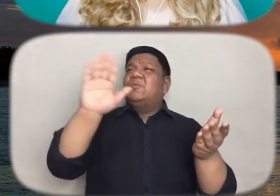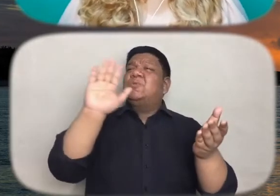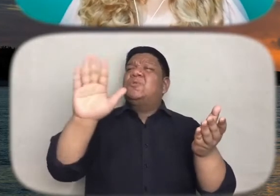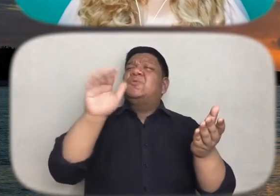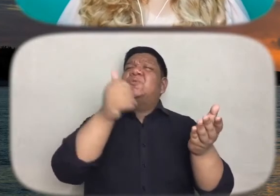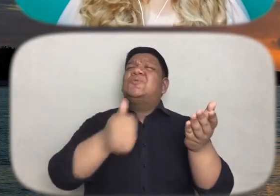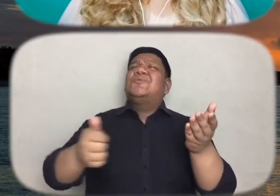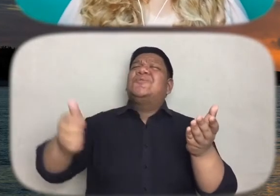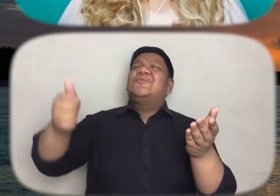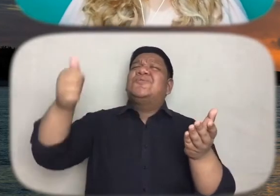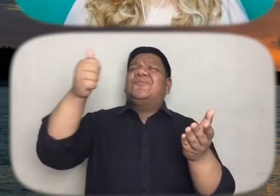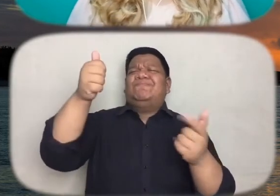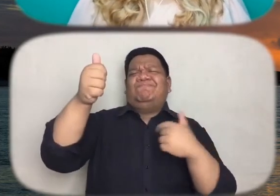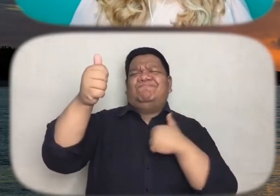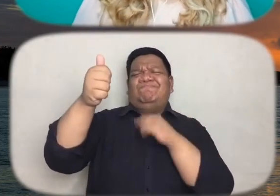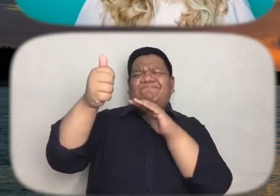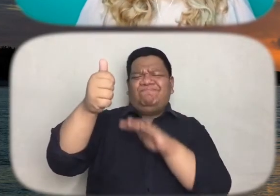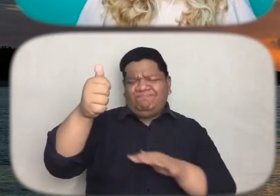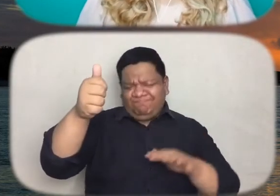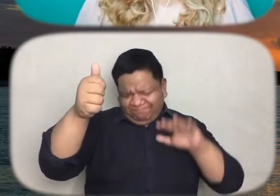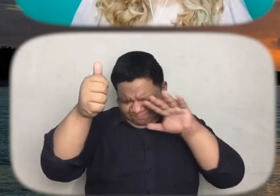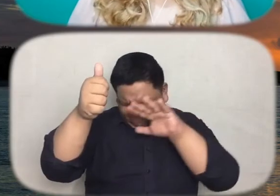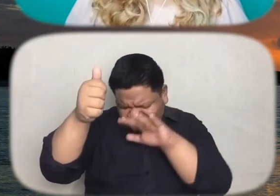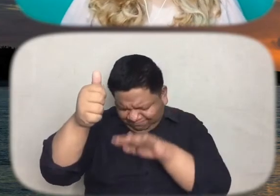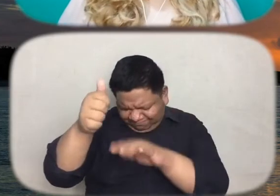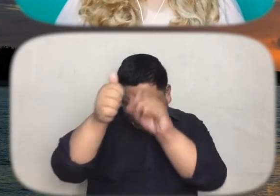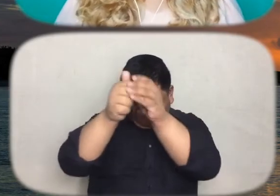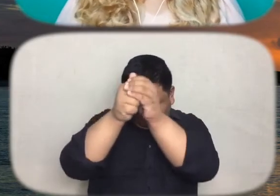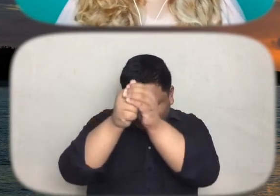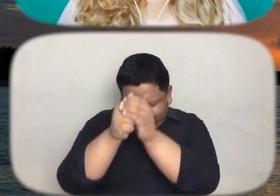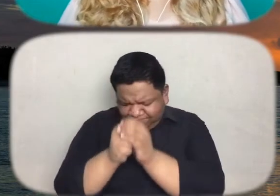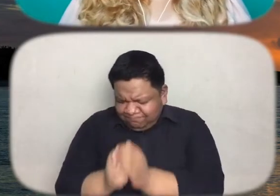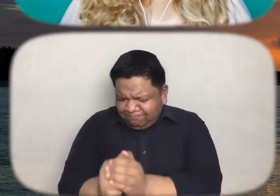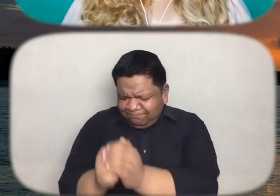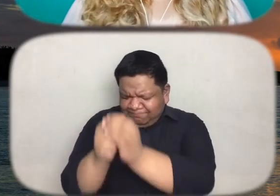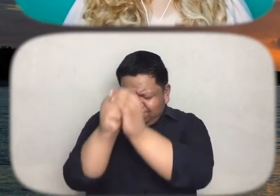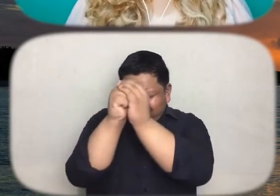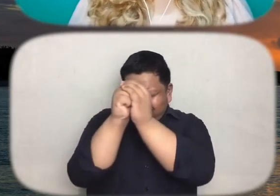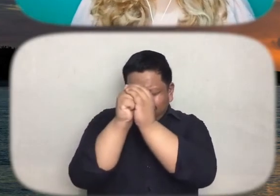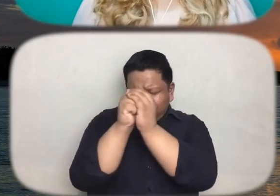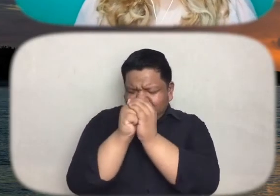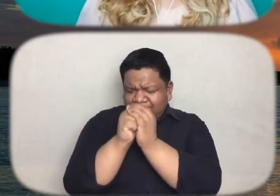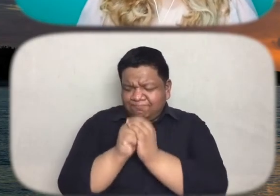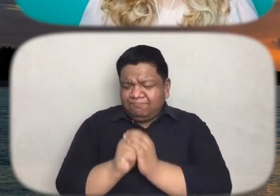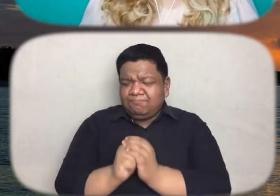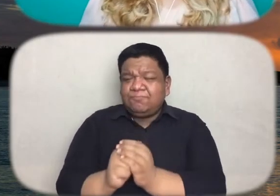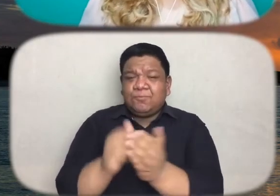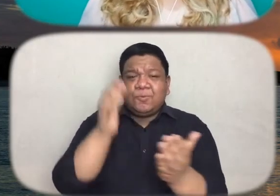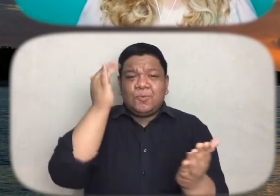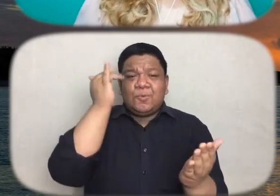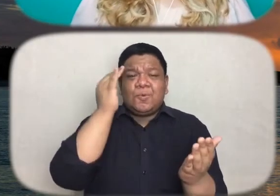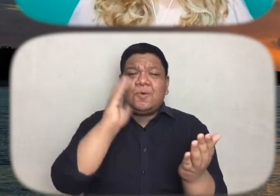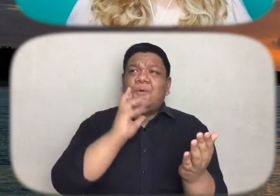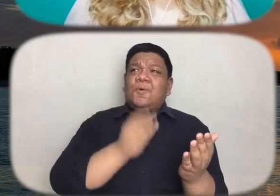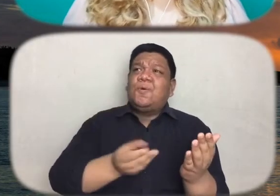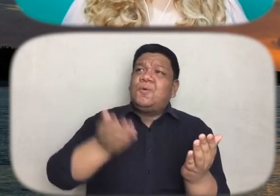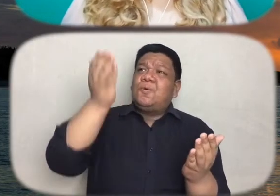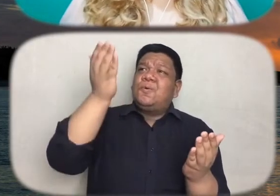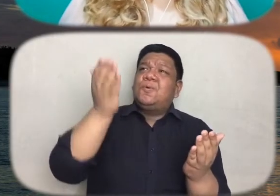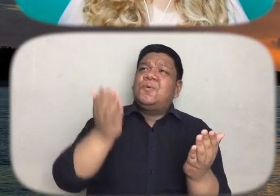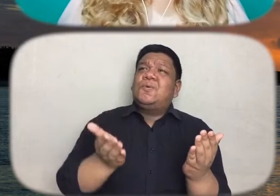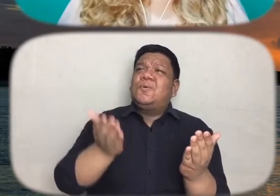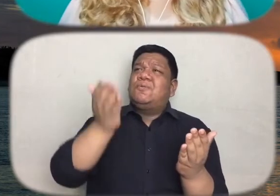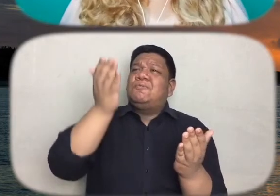say, Lord, I worship you because of who you